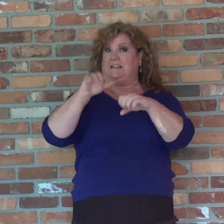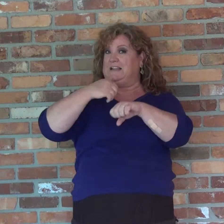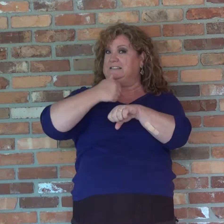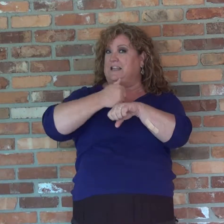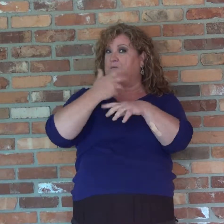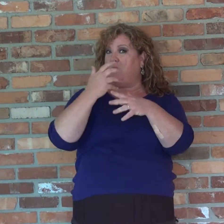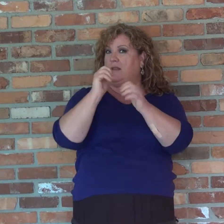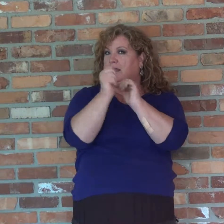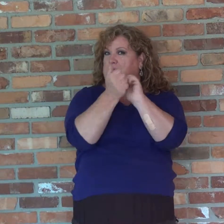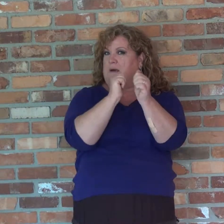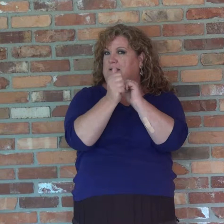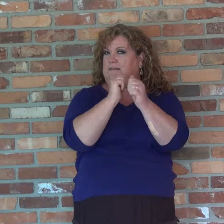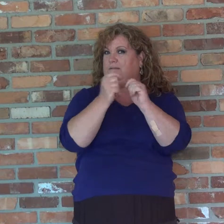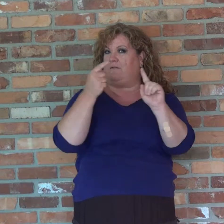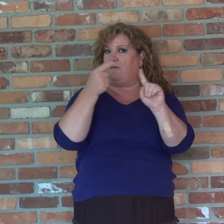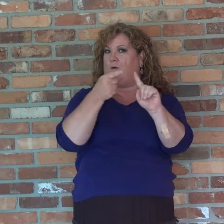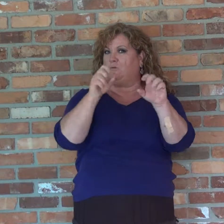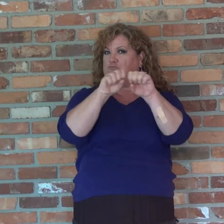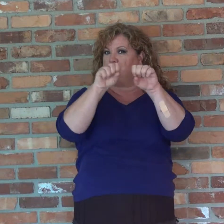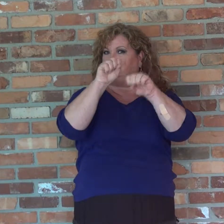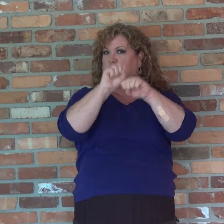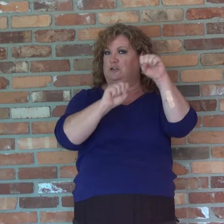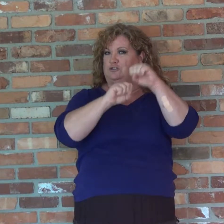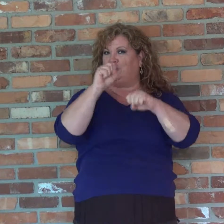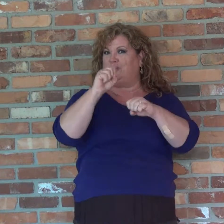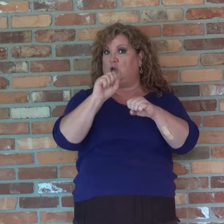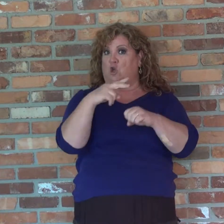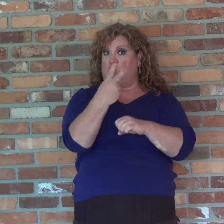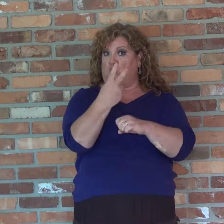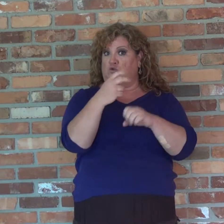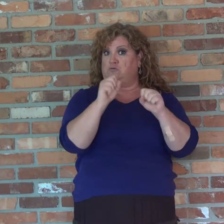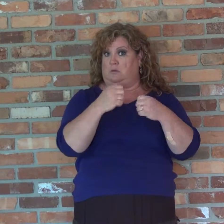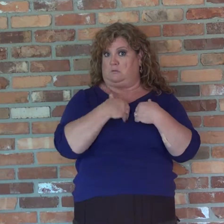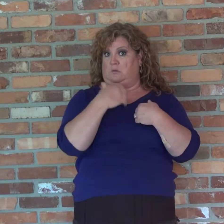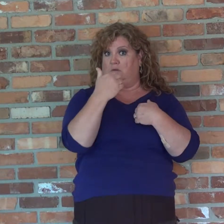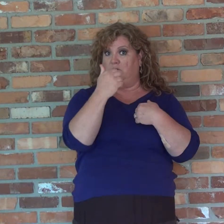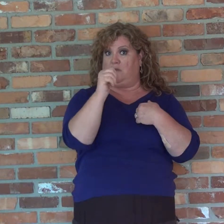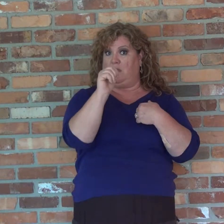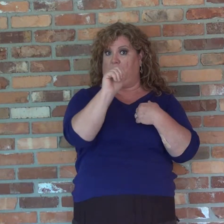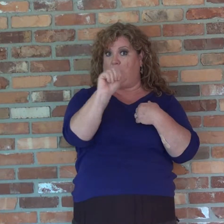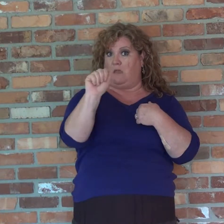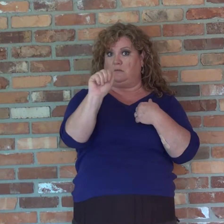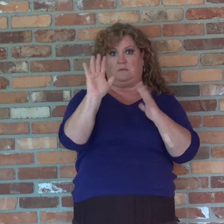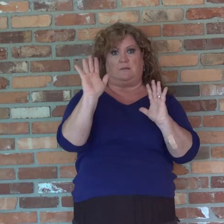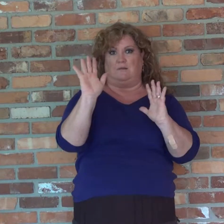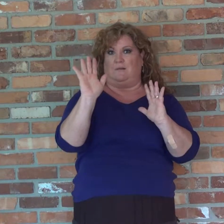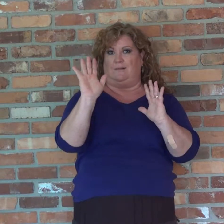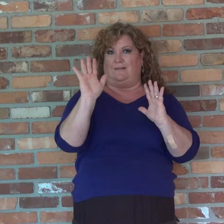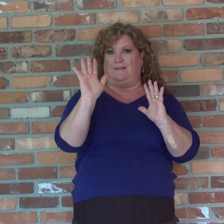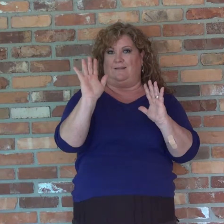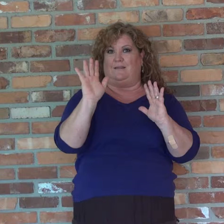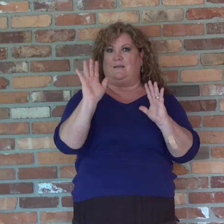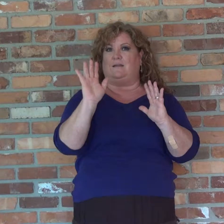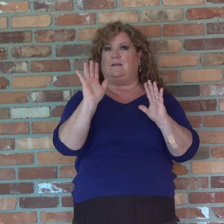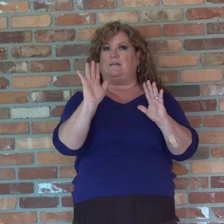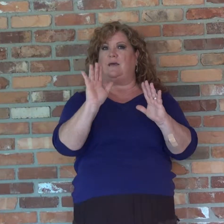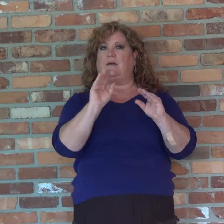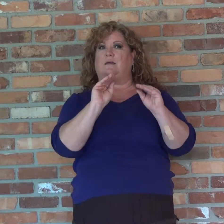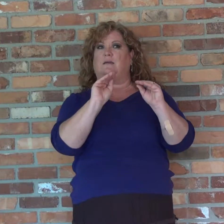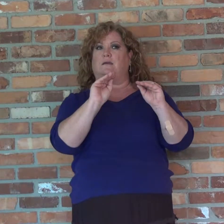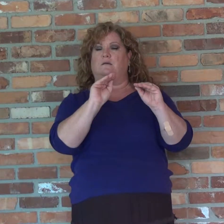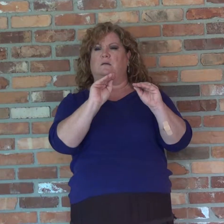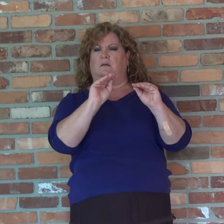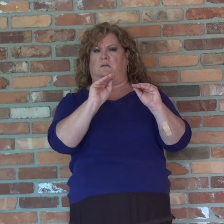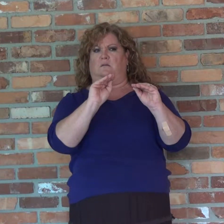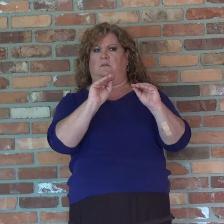a competitive goal structure because only 2 people can get A's. Everybody else doesn't get A's. They start to it creates